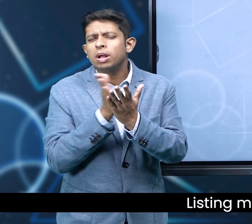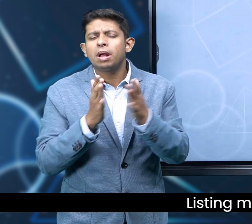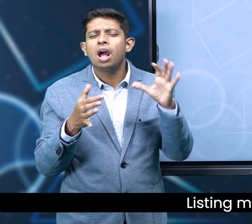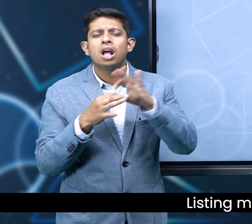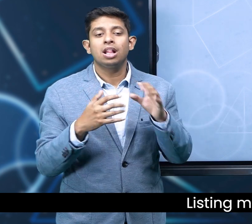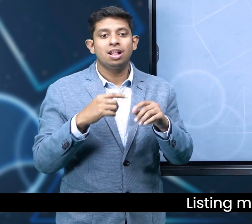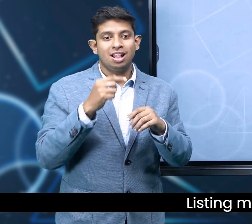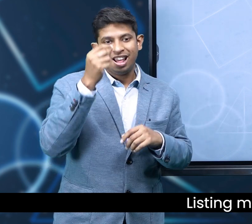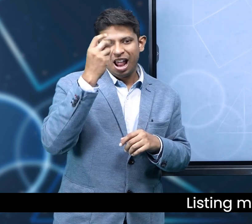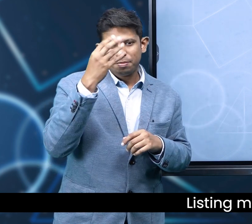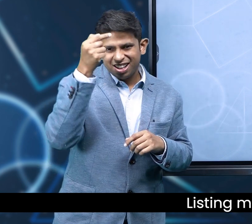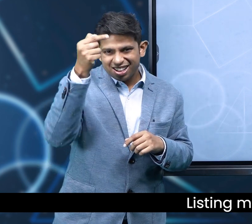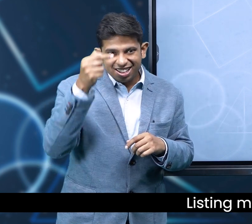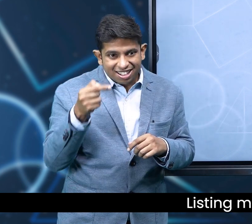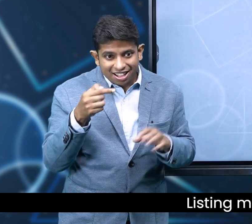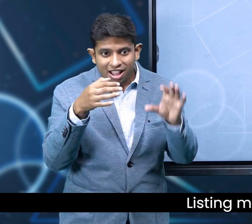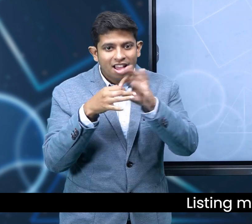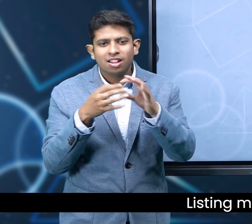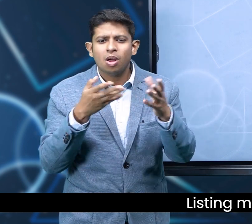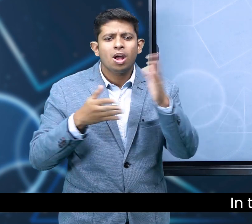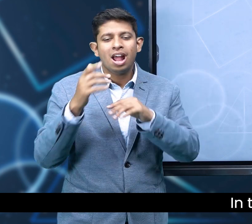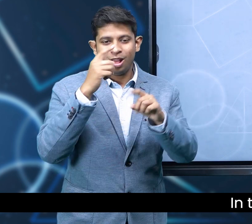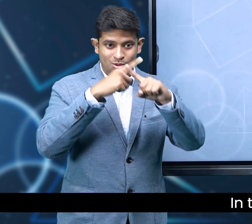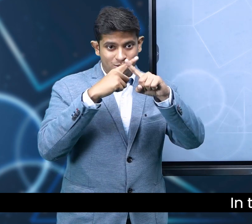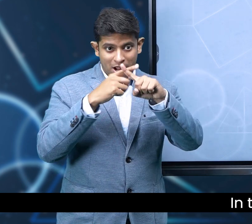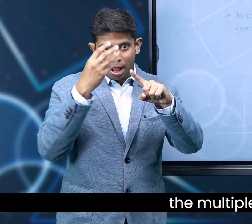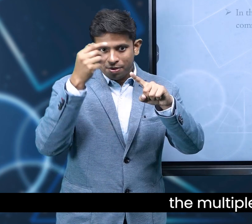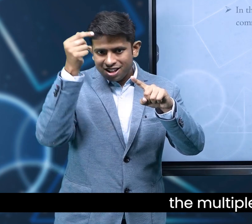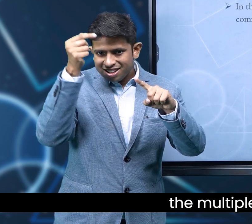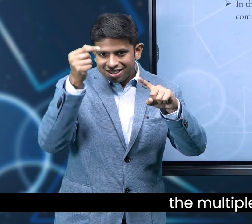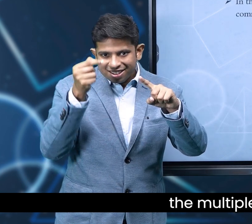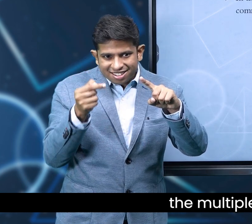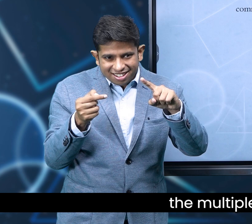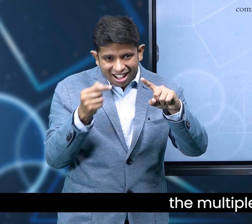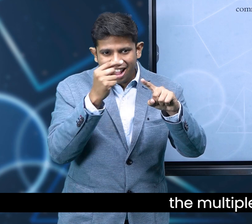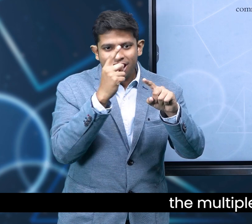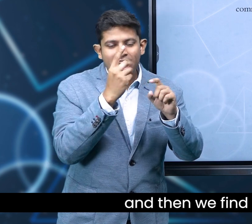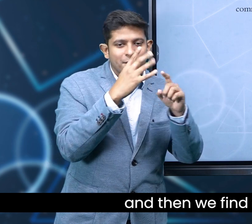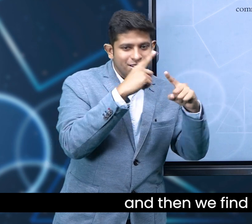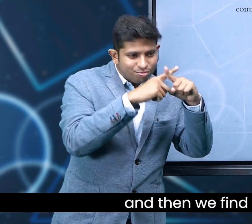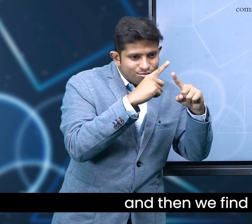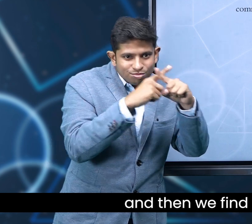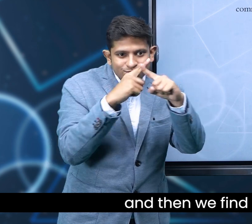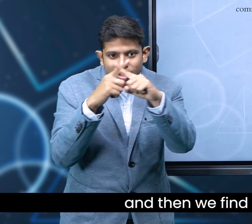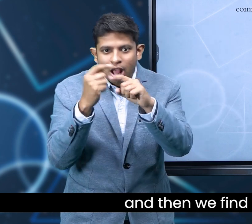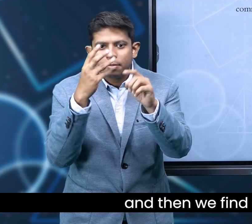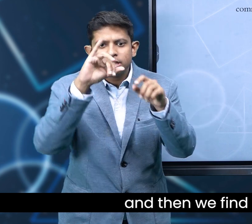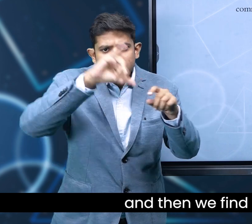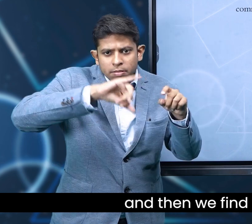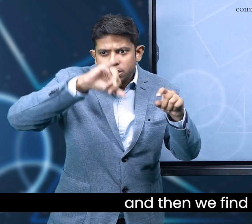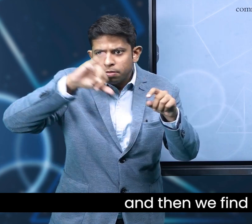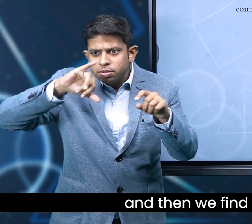listing multiples method. In this, we list the multiples of each number and then we find their common multiples.